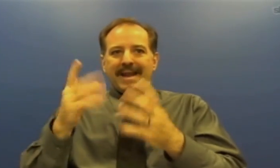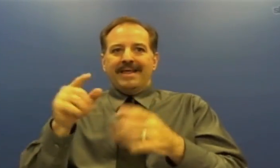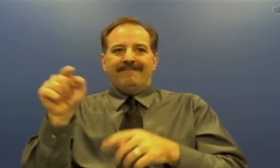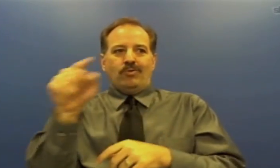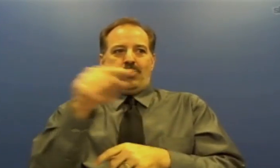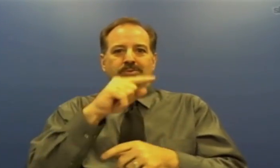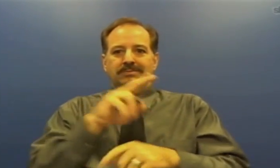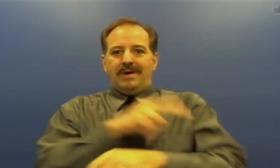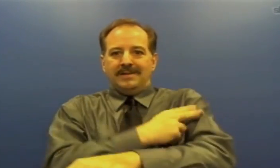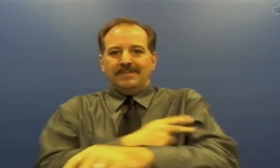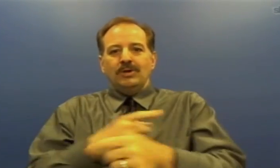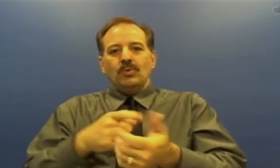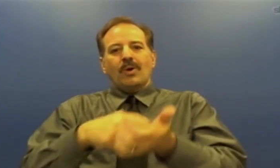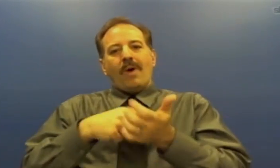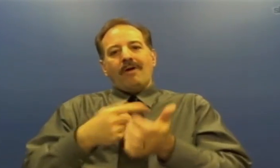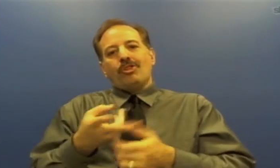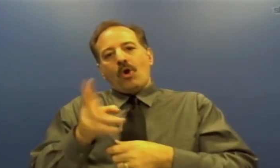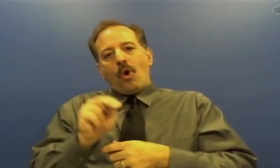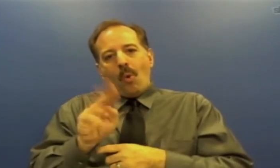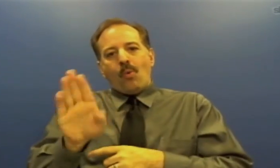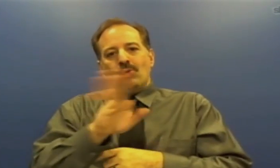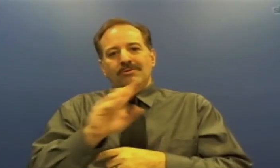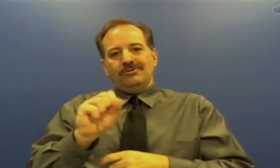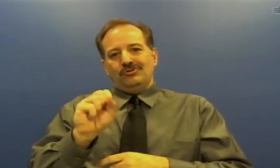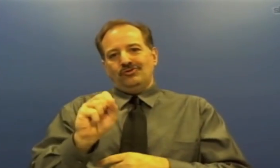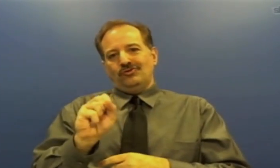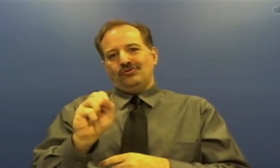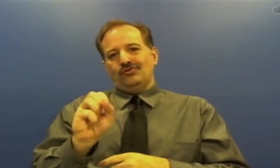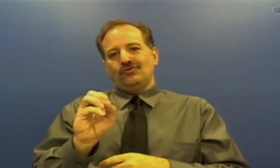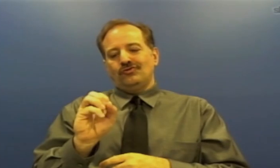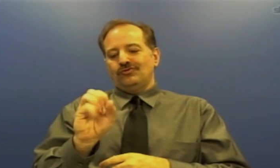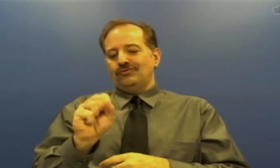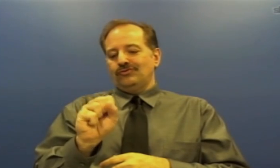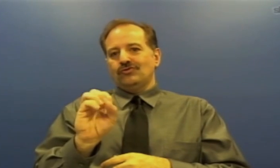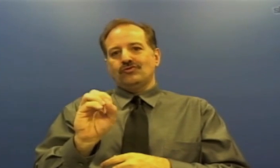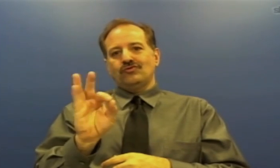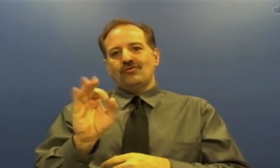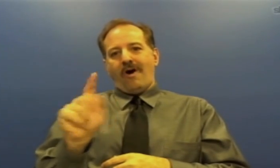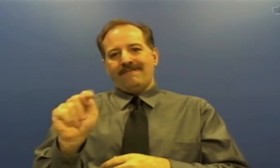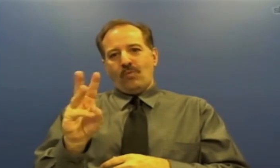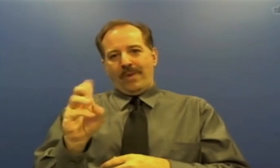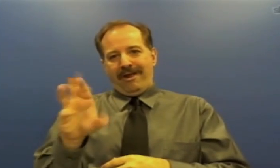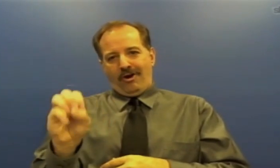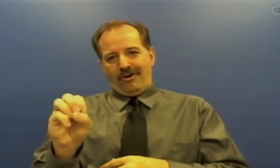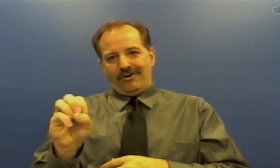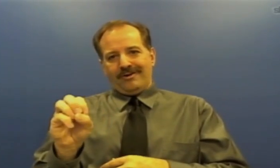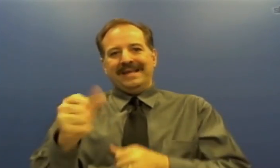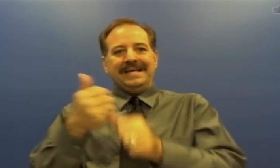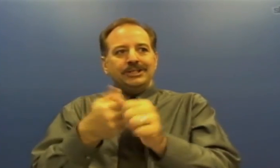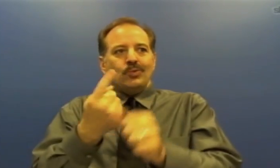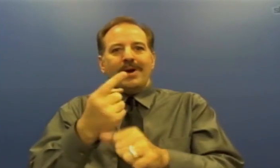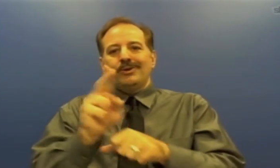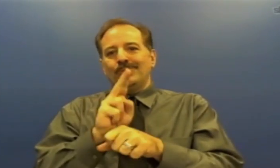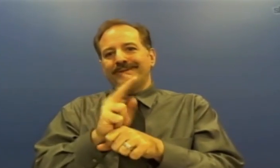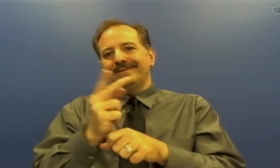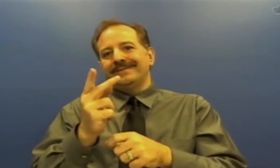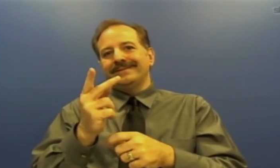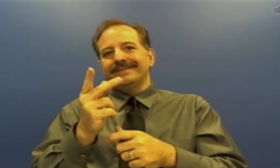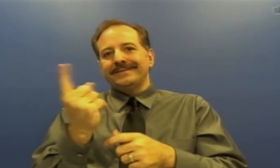to mention is a problem area, is that many hospitals require that we use their particular software system. And each one